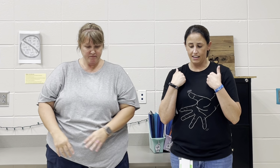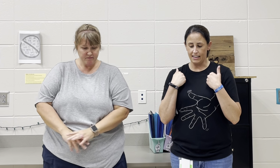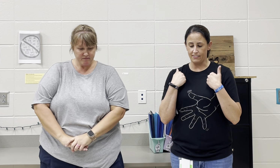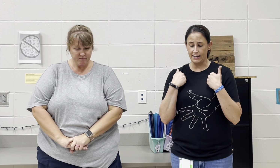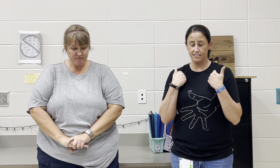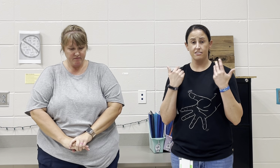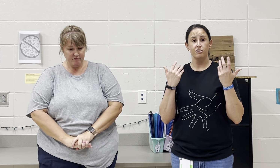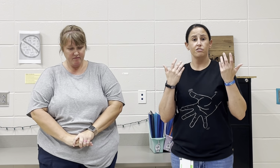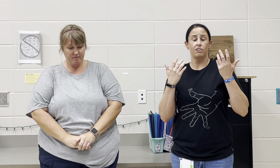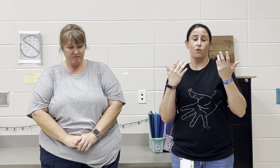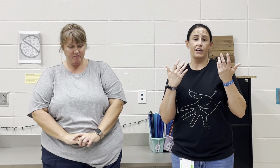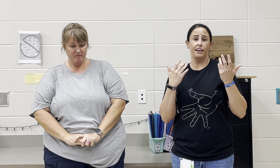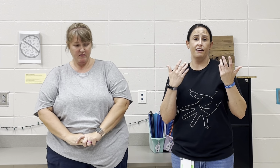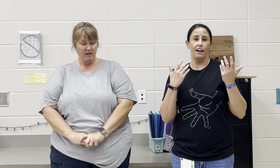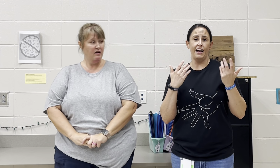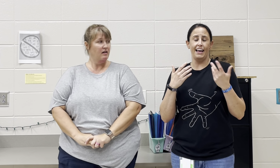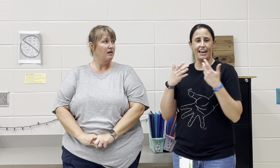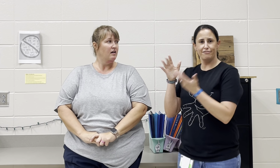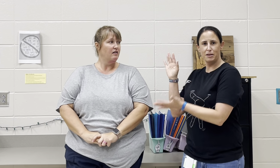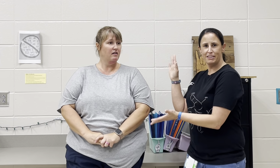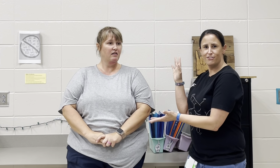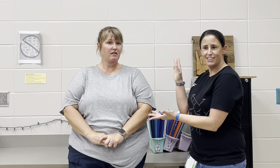And that's, okay, I have my best friend.